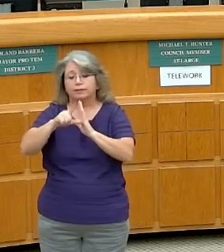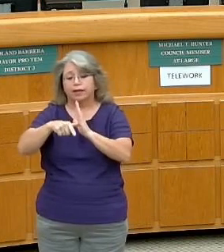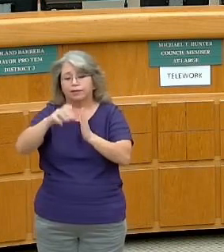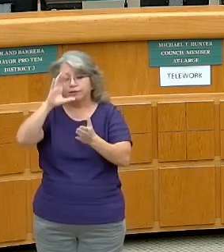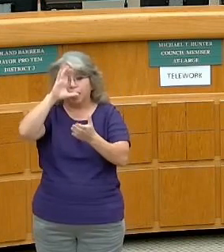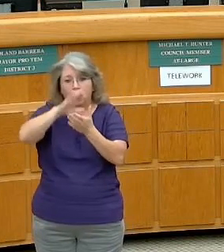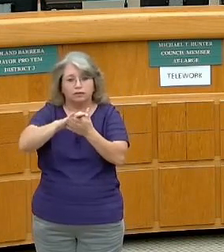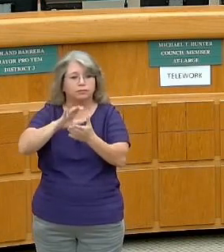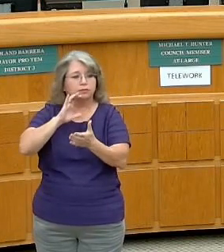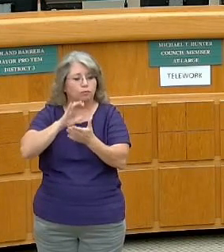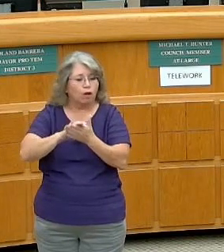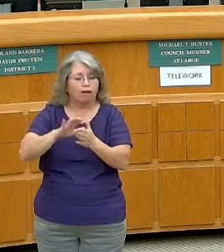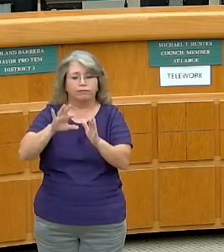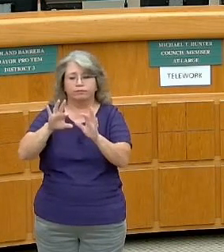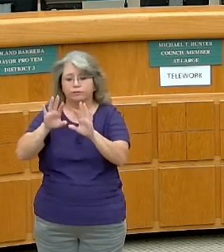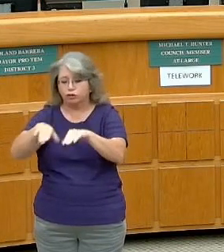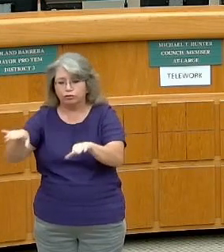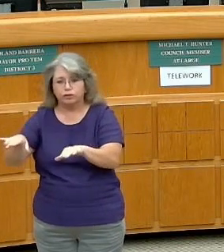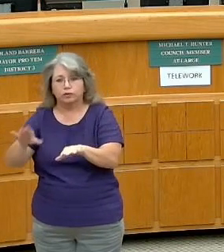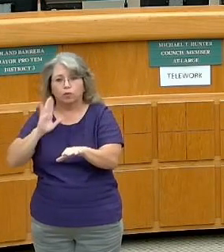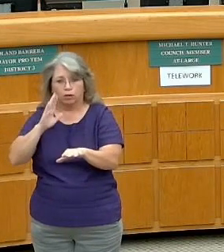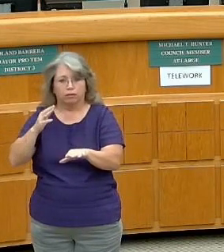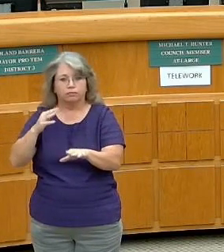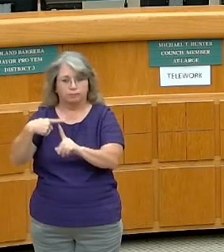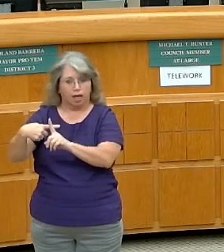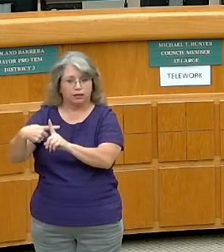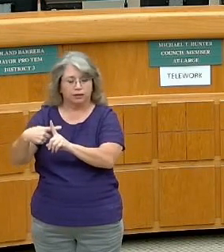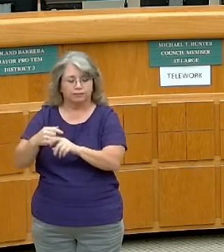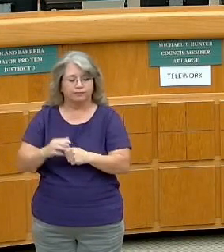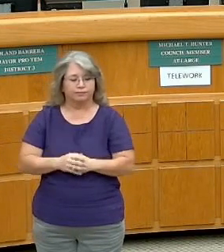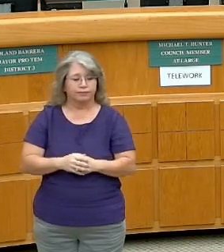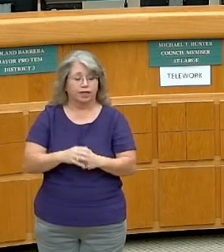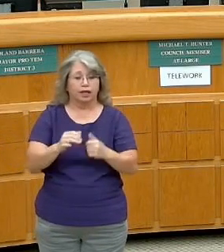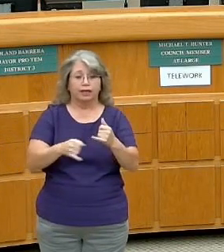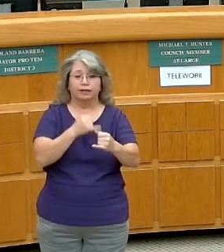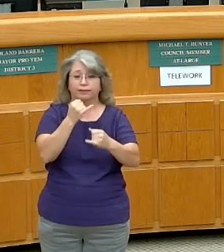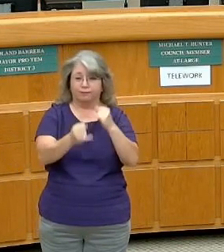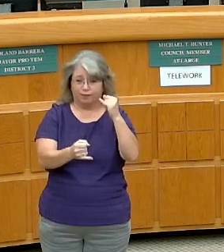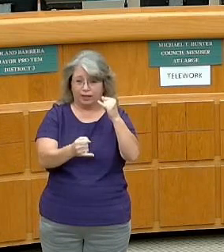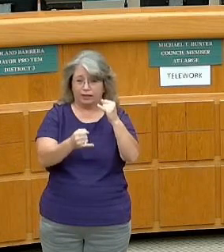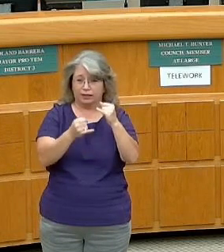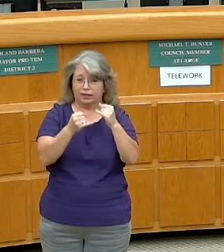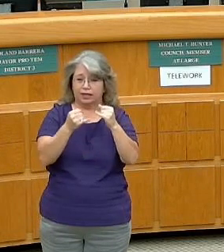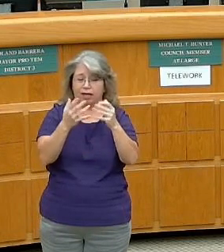children test positive. And then finally, and it is very important, and that I stress